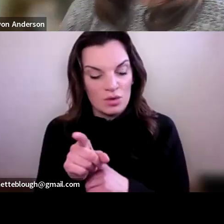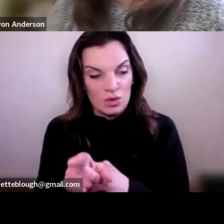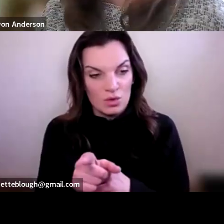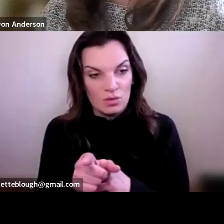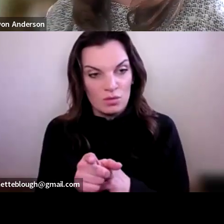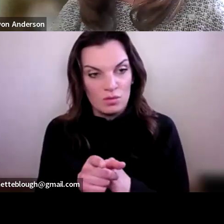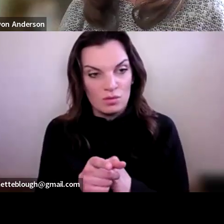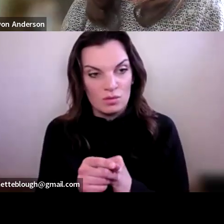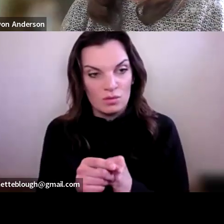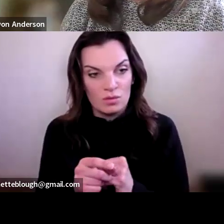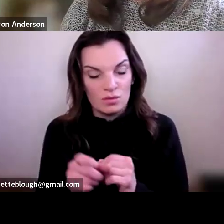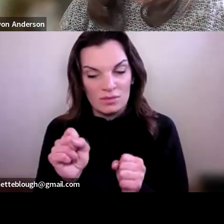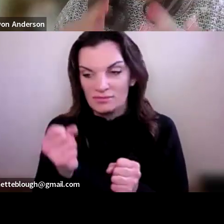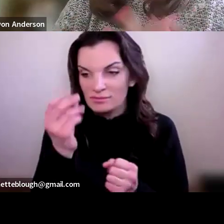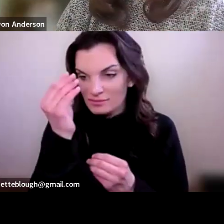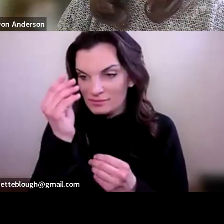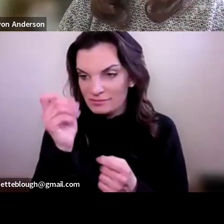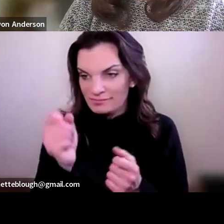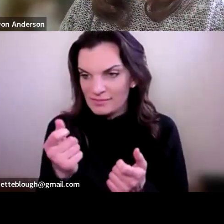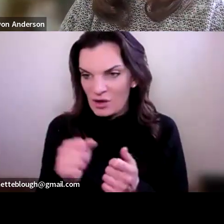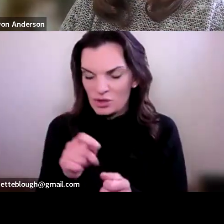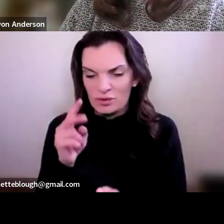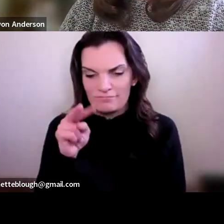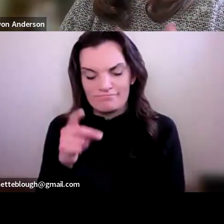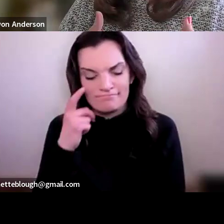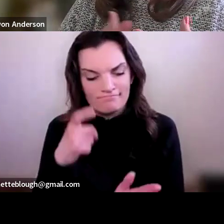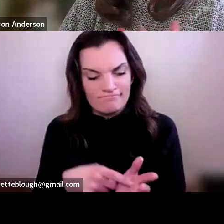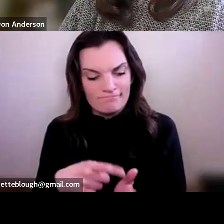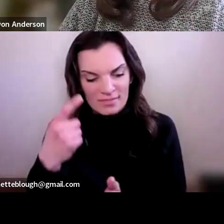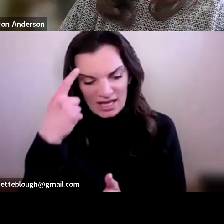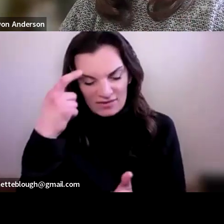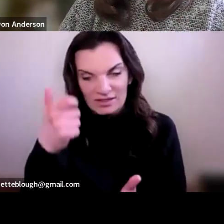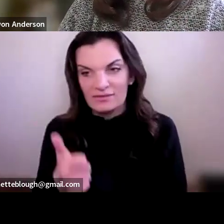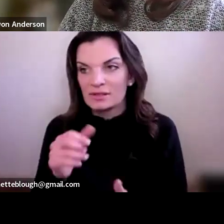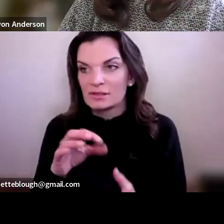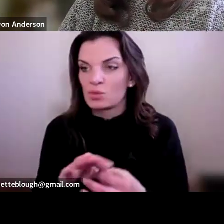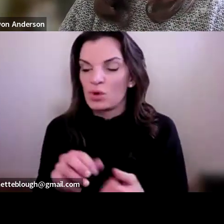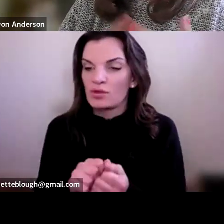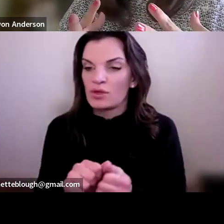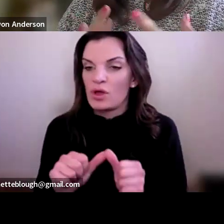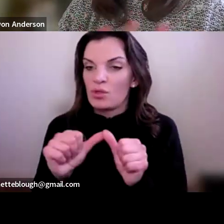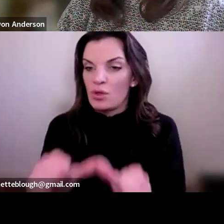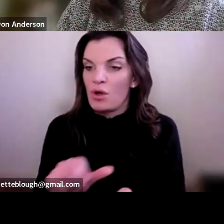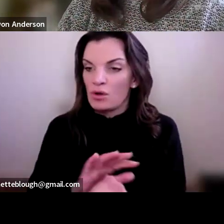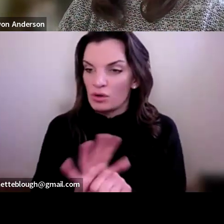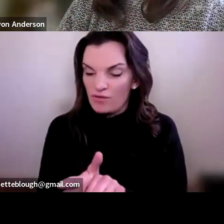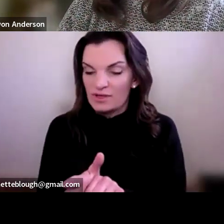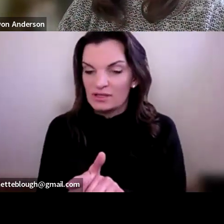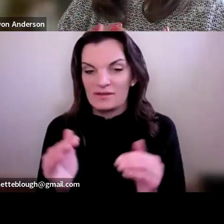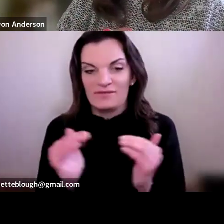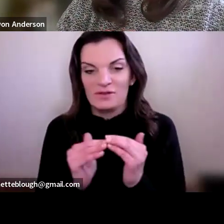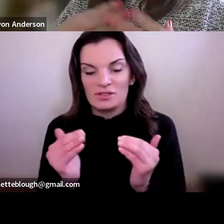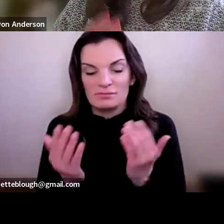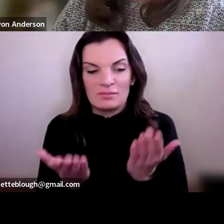you tell the difference between cognitive decline due to long COVID in your experiences versus